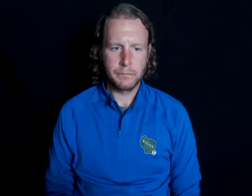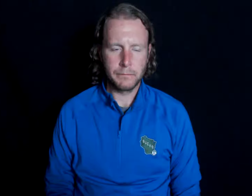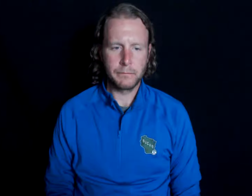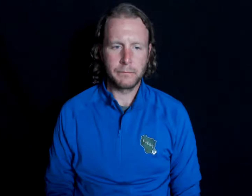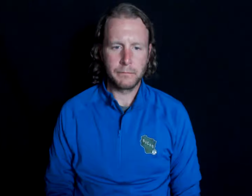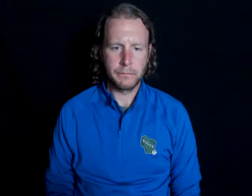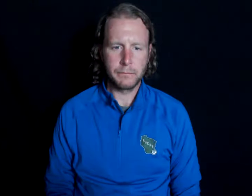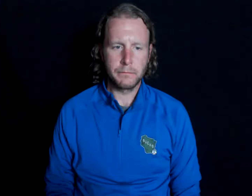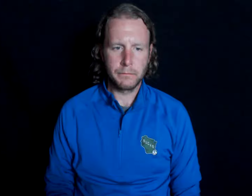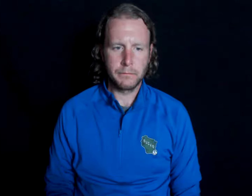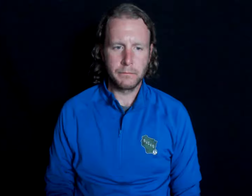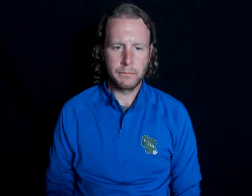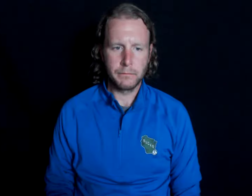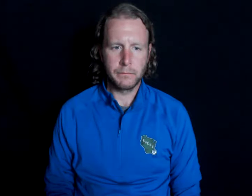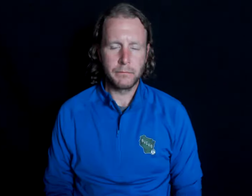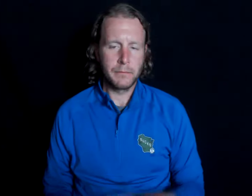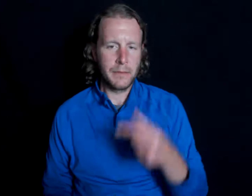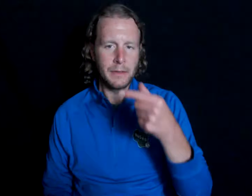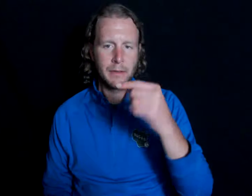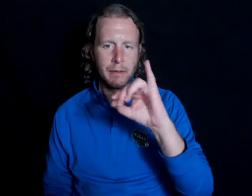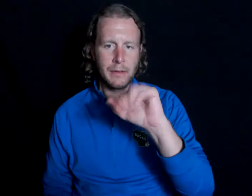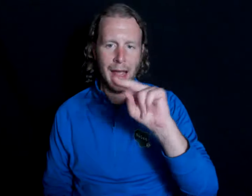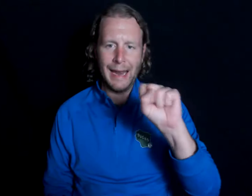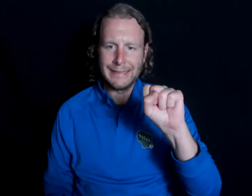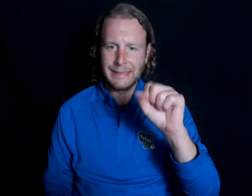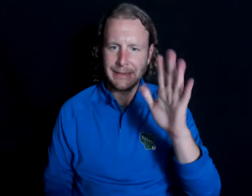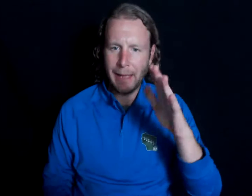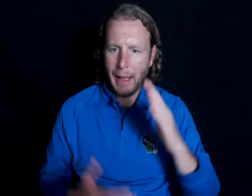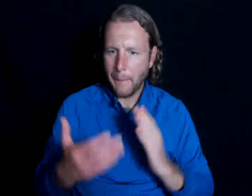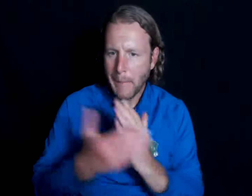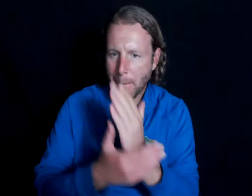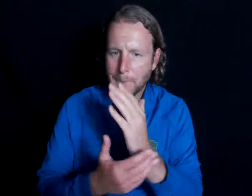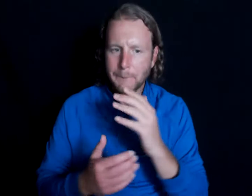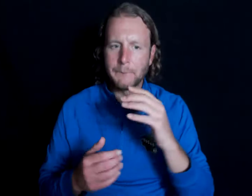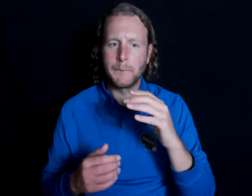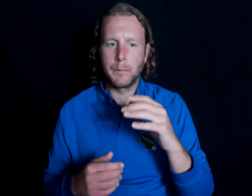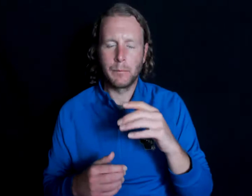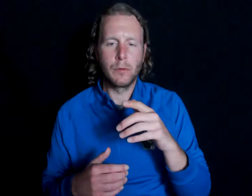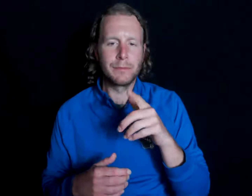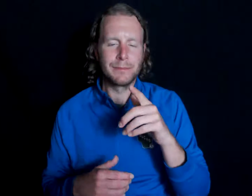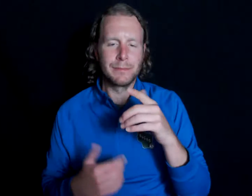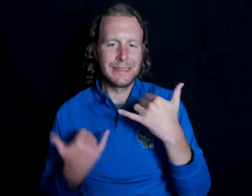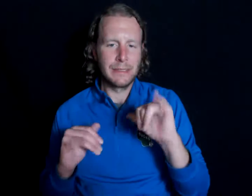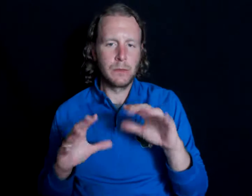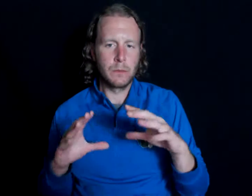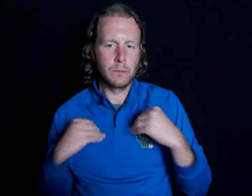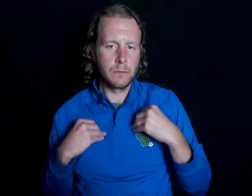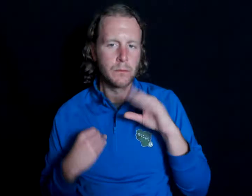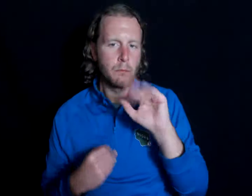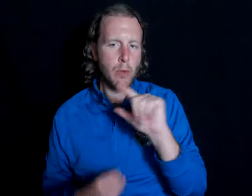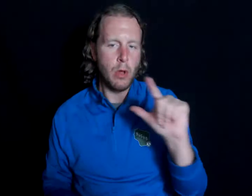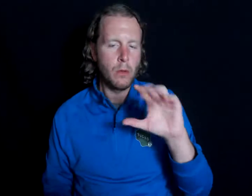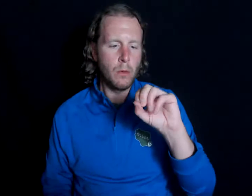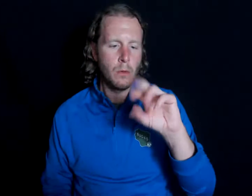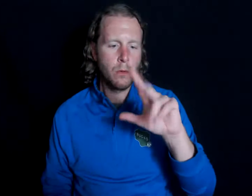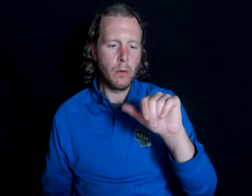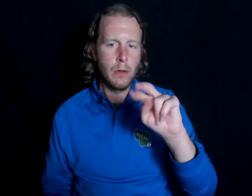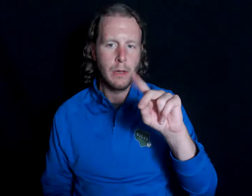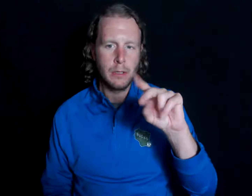by Giannis. Out of bounds. It'll be Orlando basketball. If you're the Lakers,